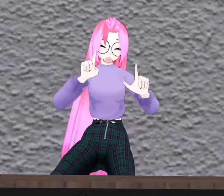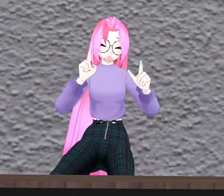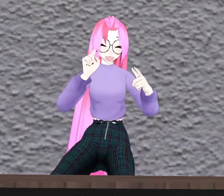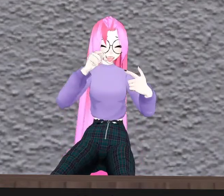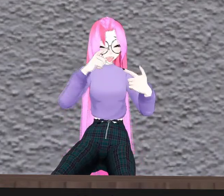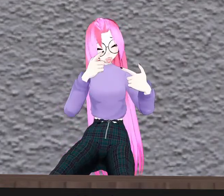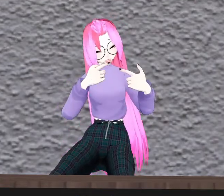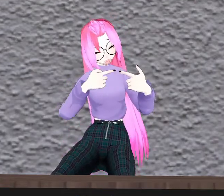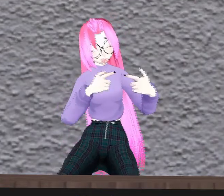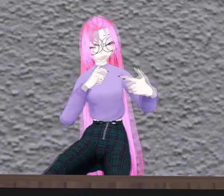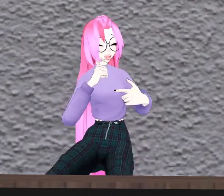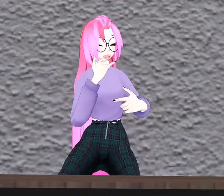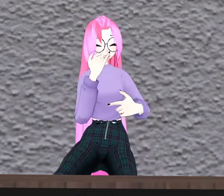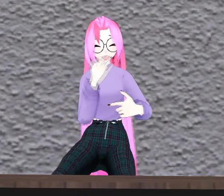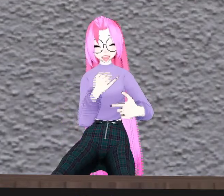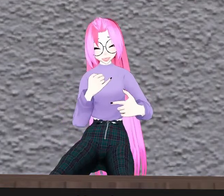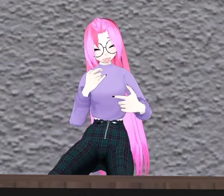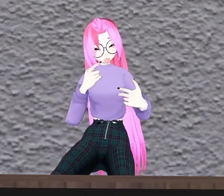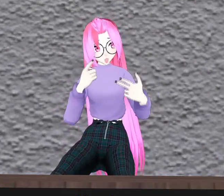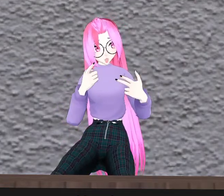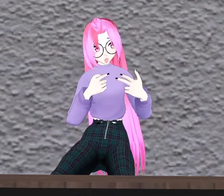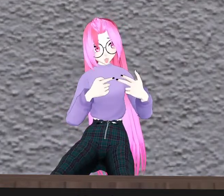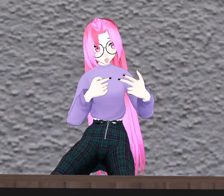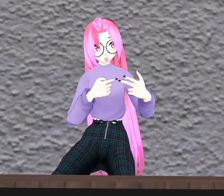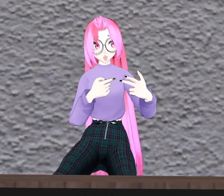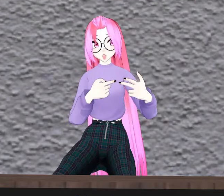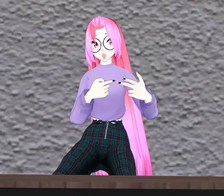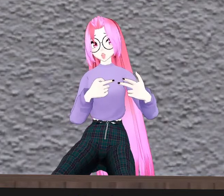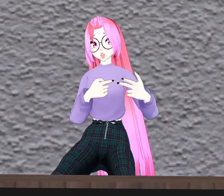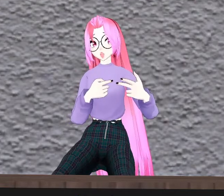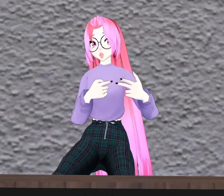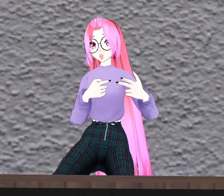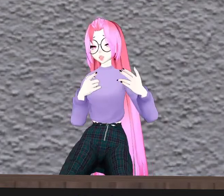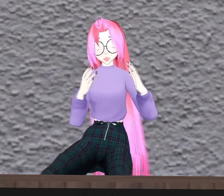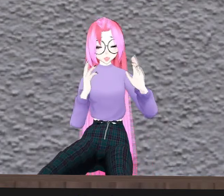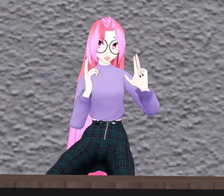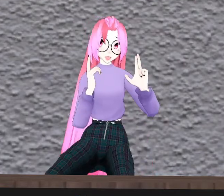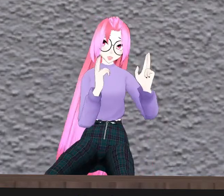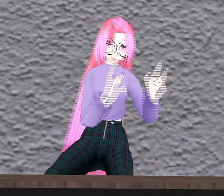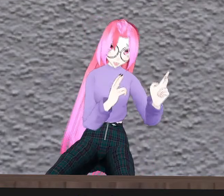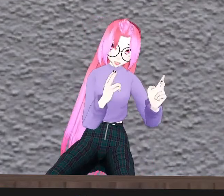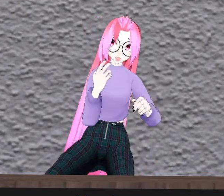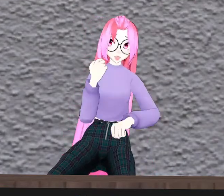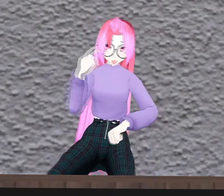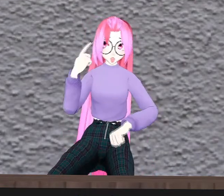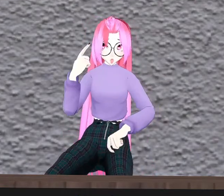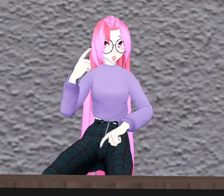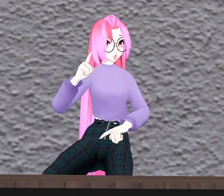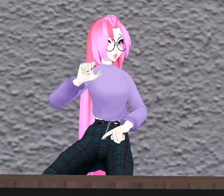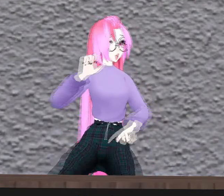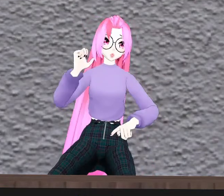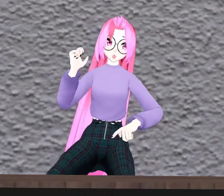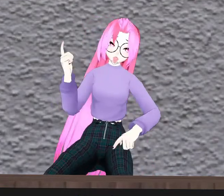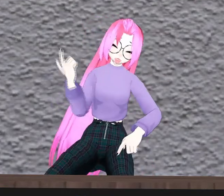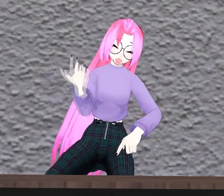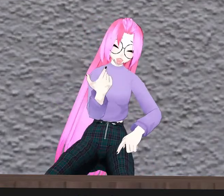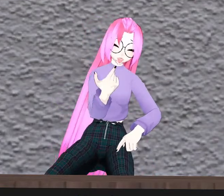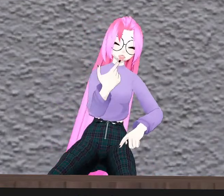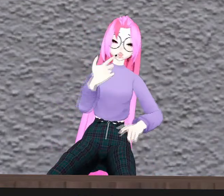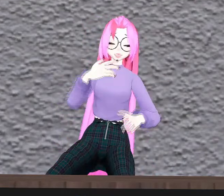you're having a question. Don't interrupt. And number 3 is, you know, just be respectful and understanding of all people. So